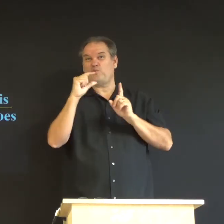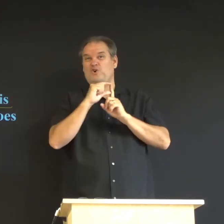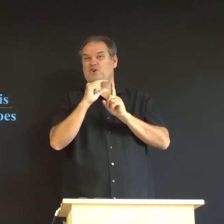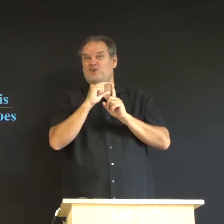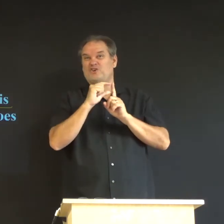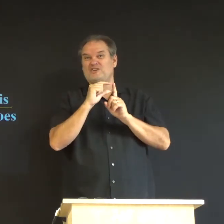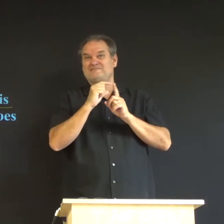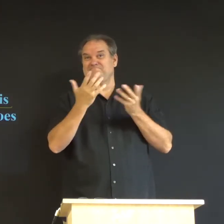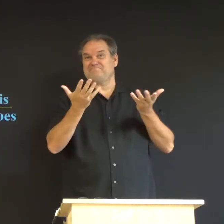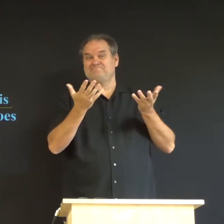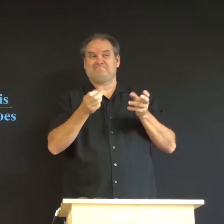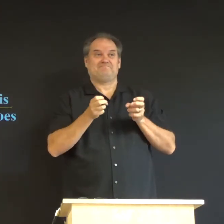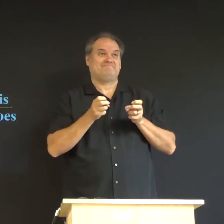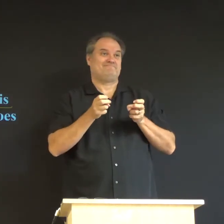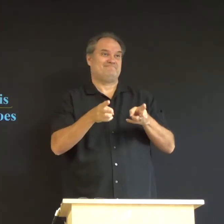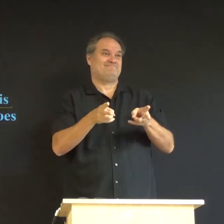and share it.